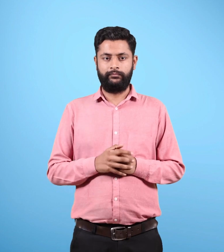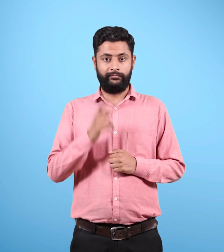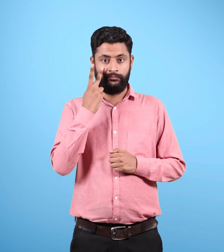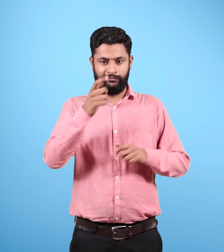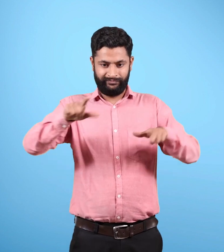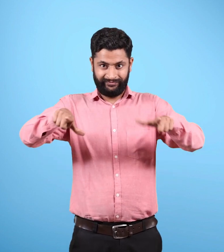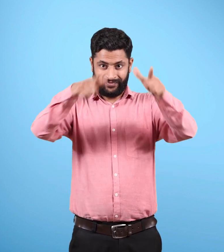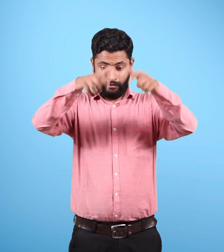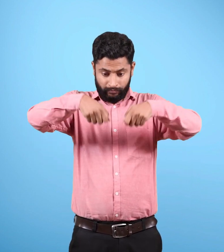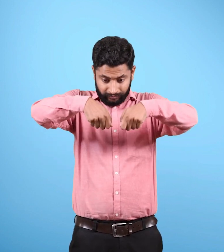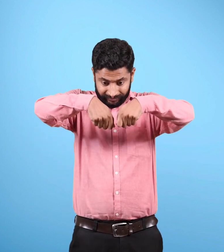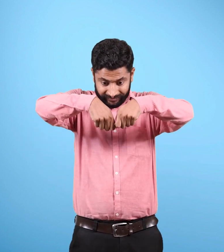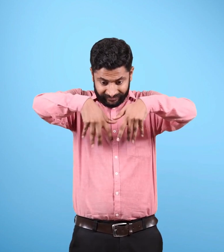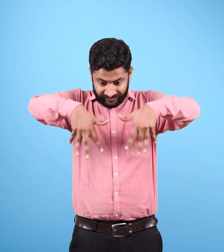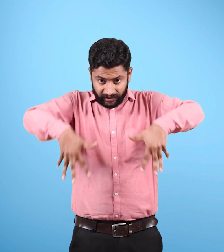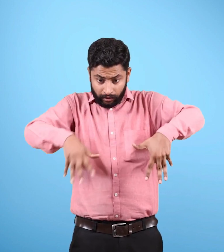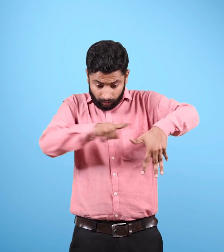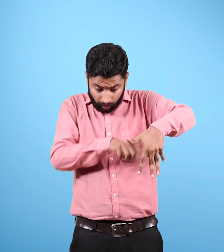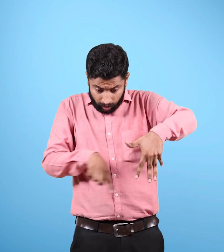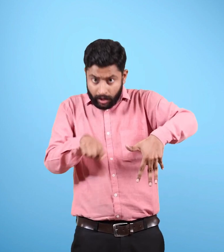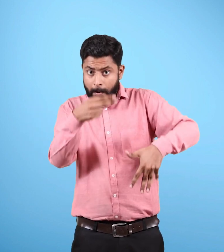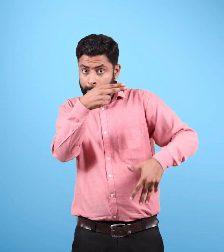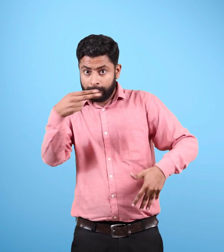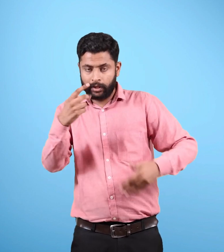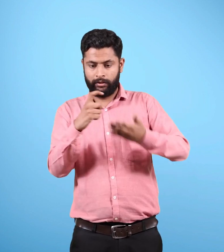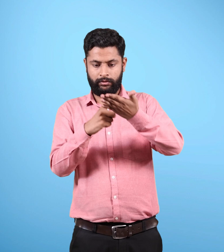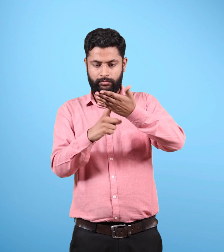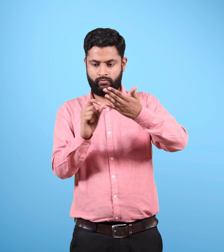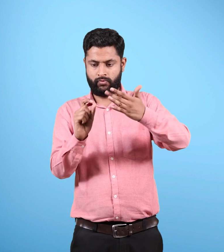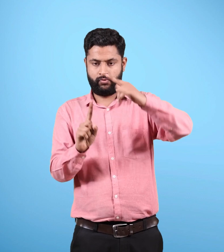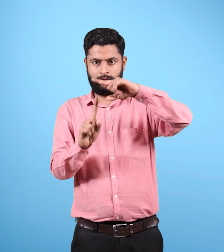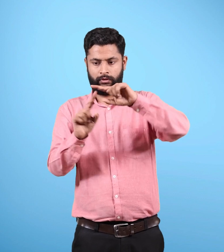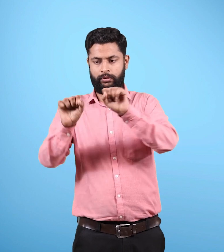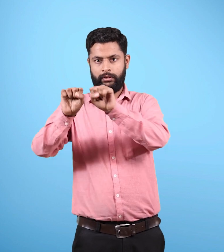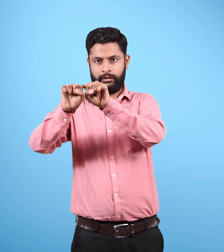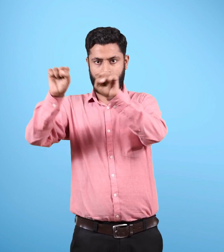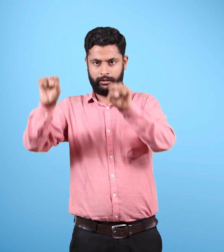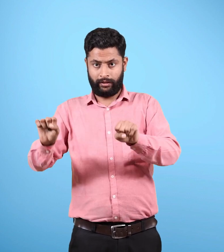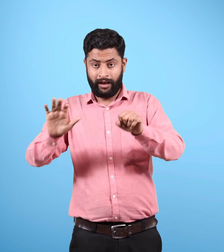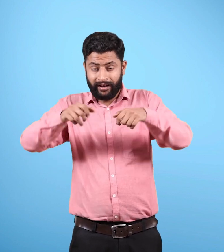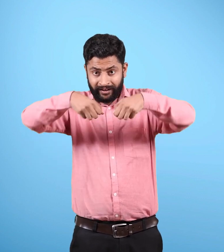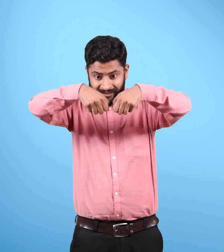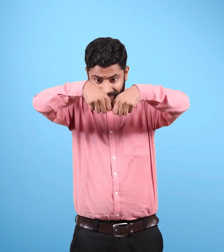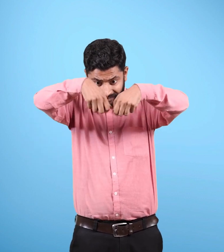It is divided into 2 broad categories: root system and shoot system.